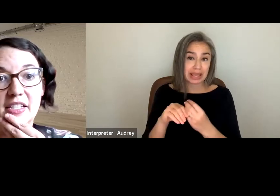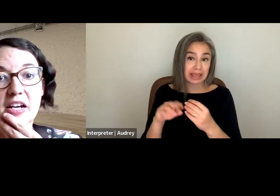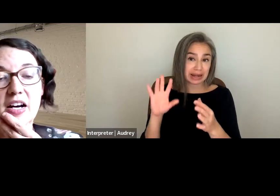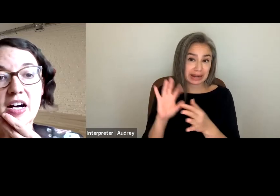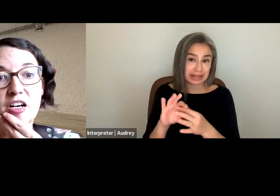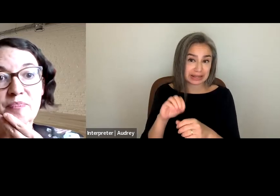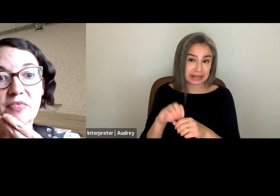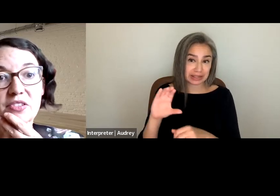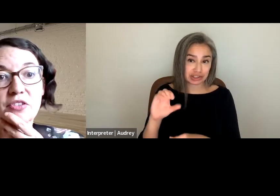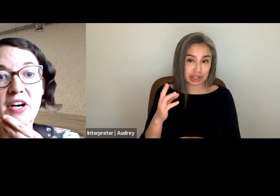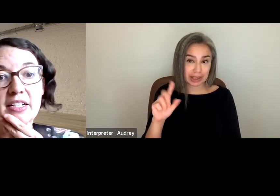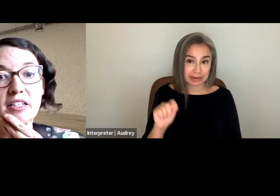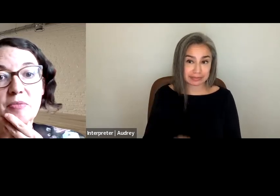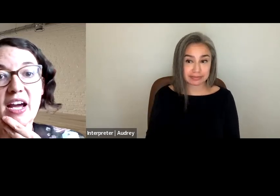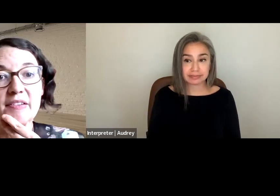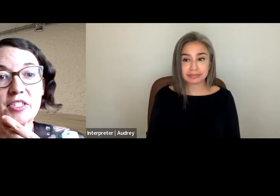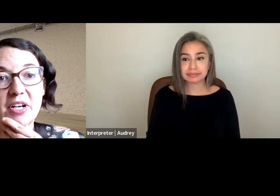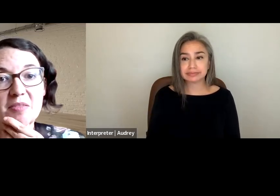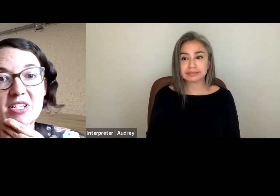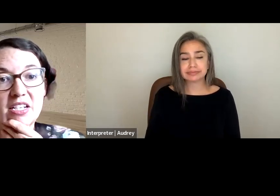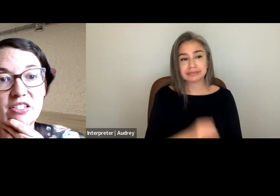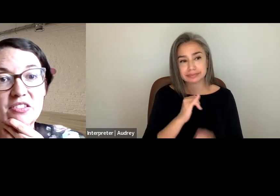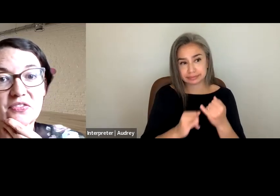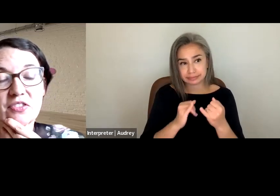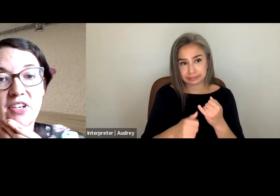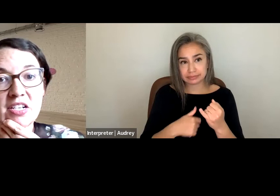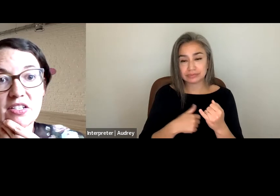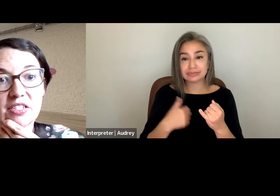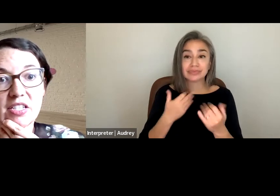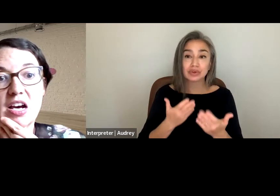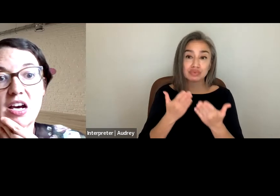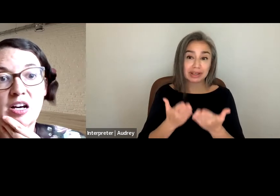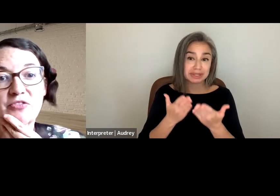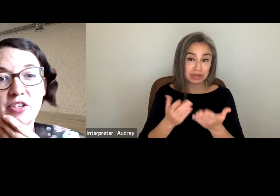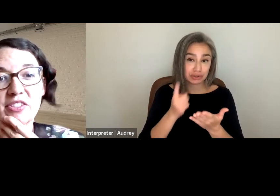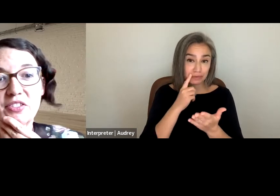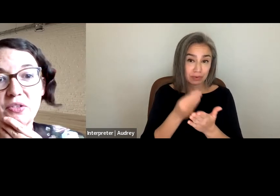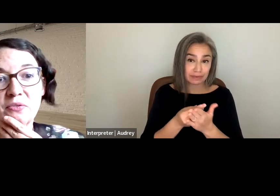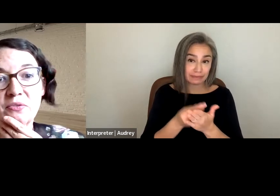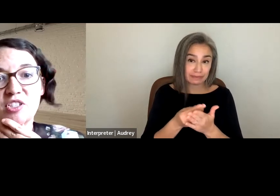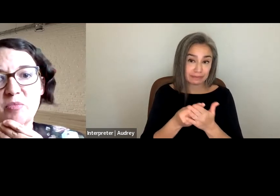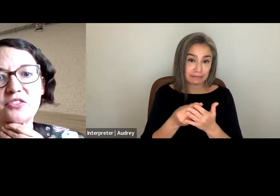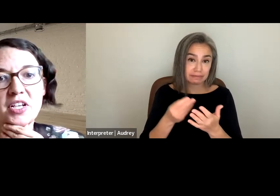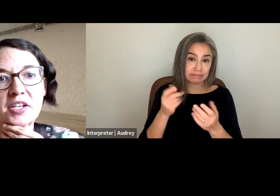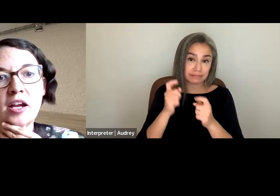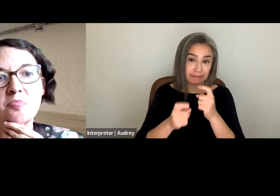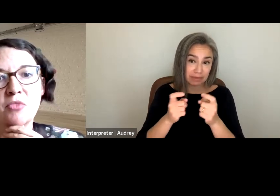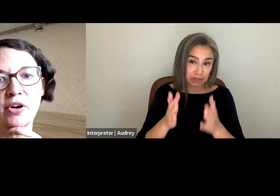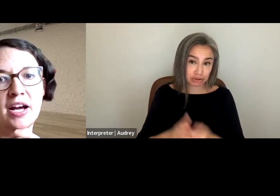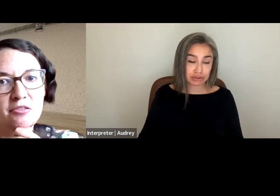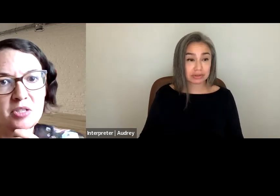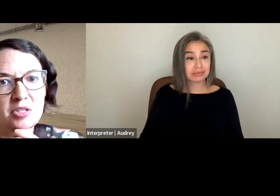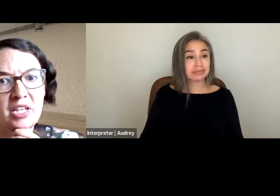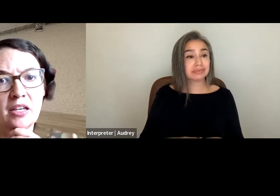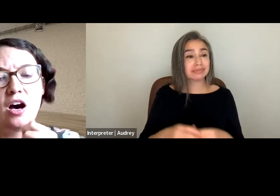chat. So finally, we have some recommendations for funders. First, to disperse funding